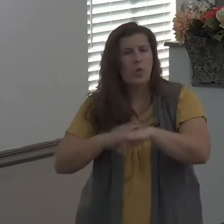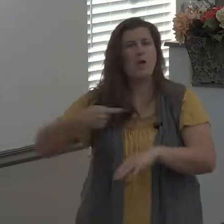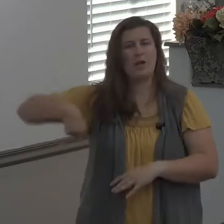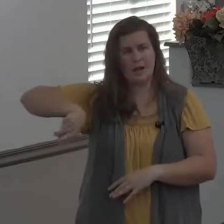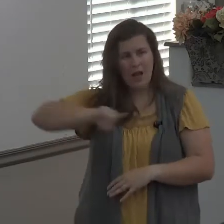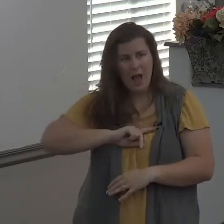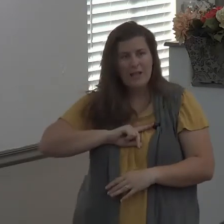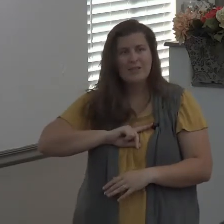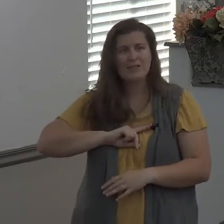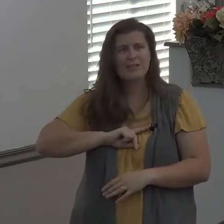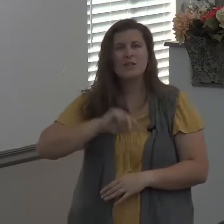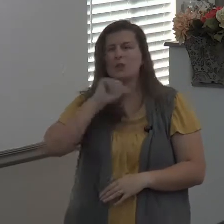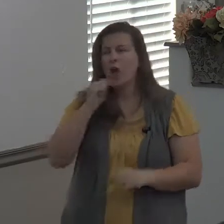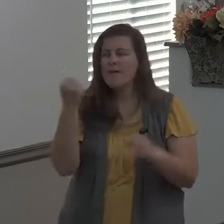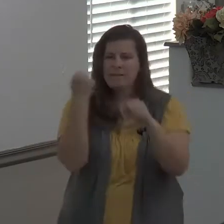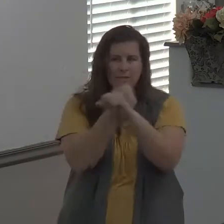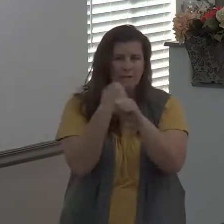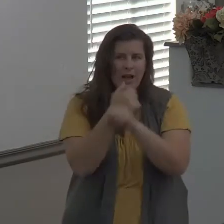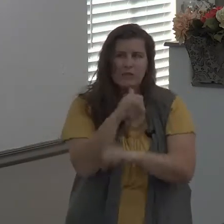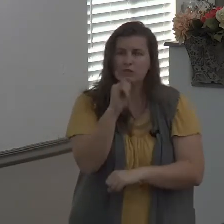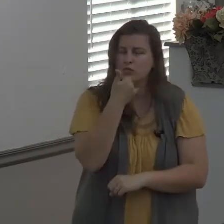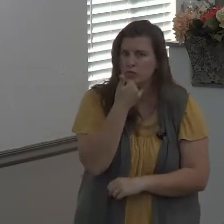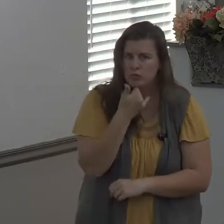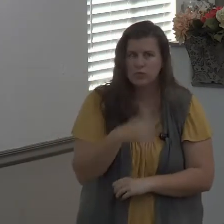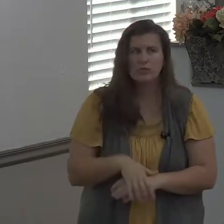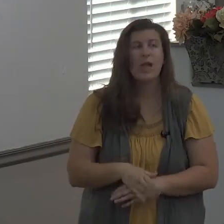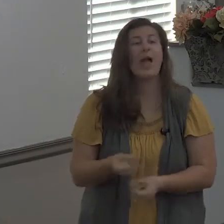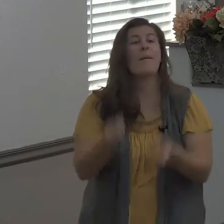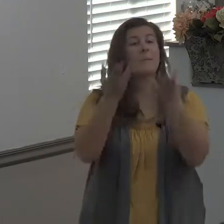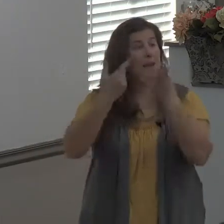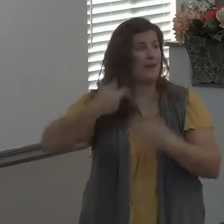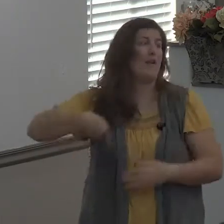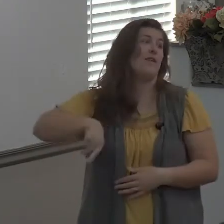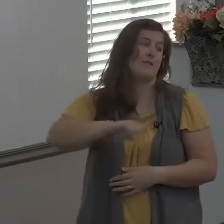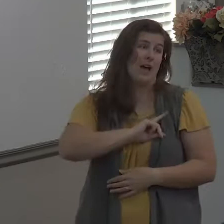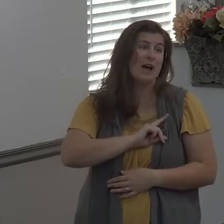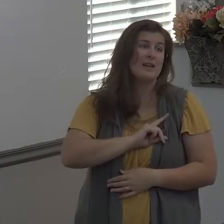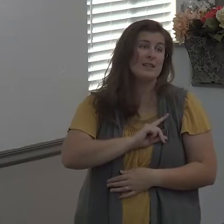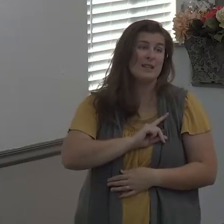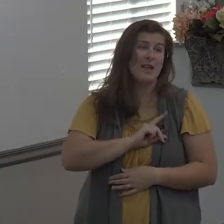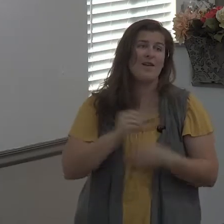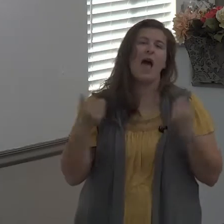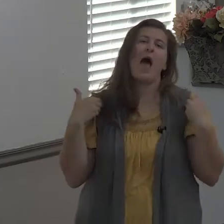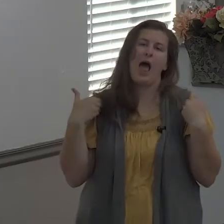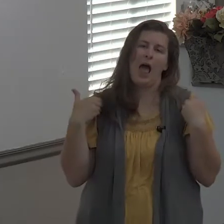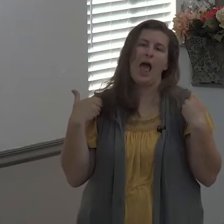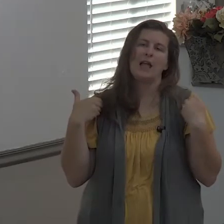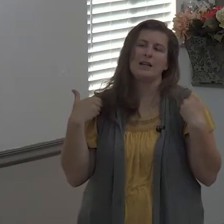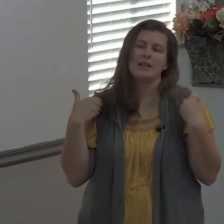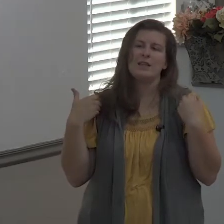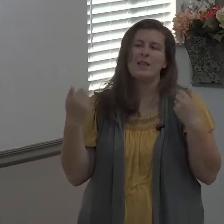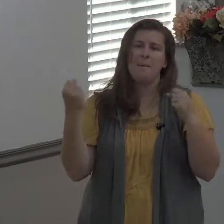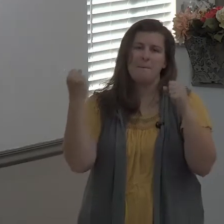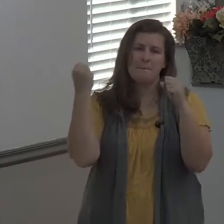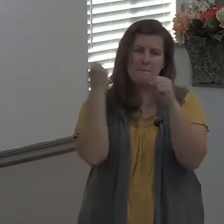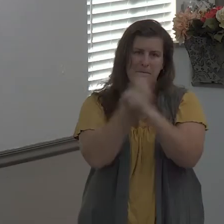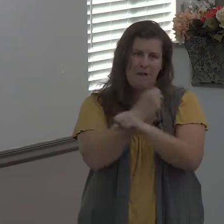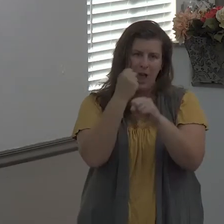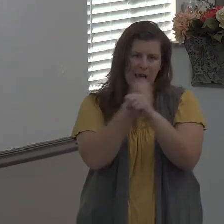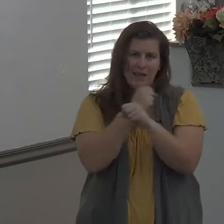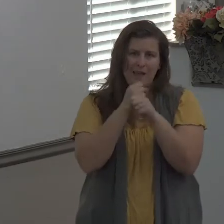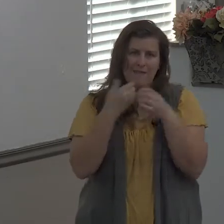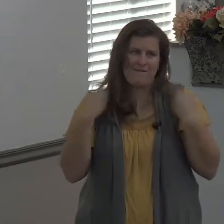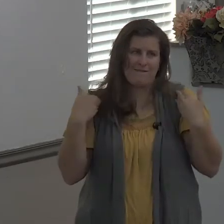not simply to tell us it's a spiritual fight, but also to warn us against fighting the wrong fight. How many of